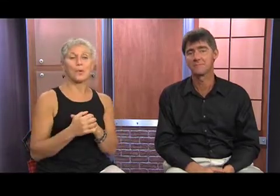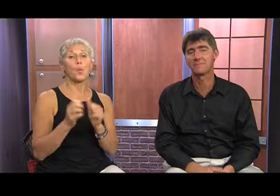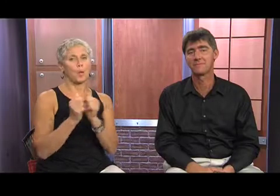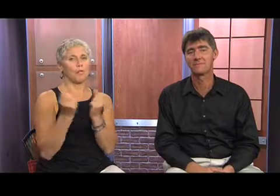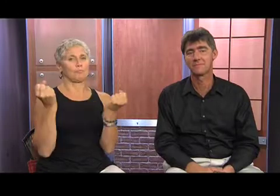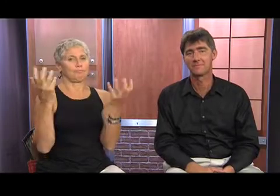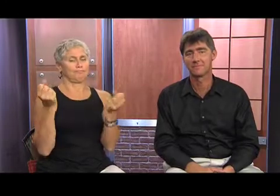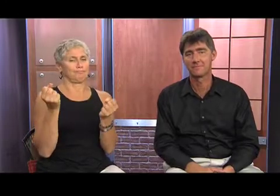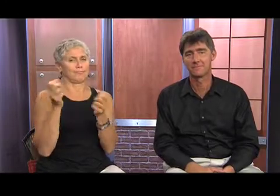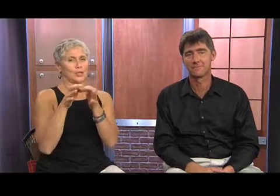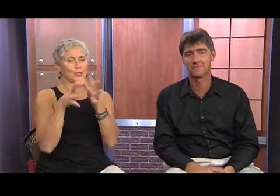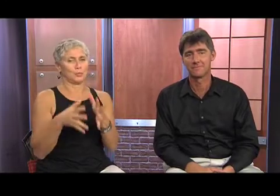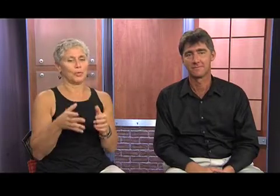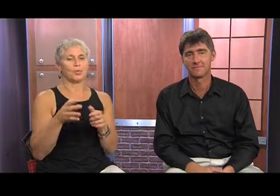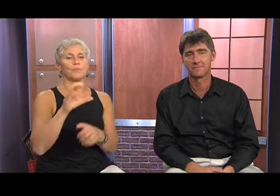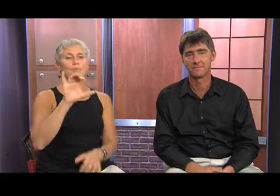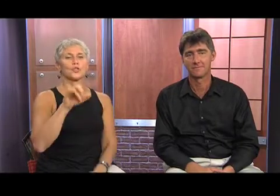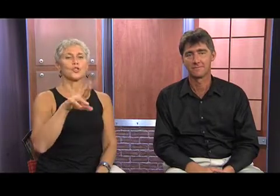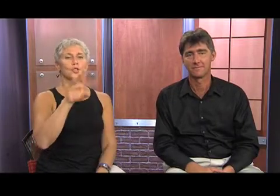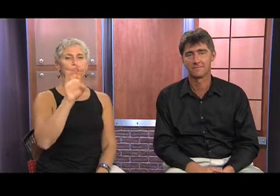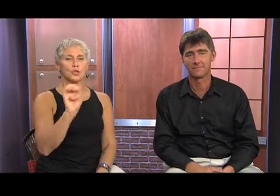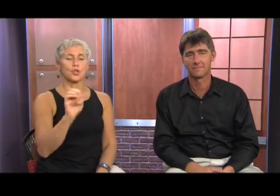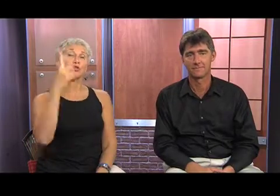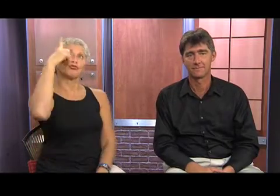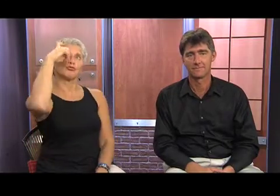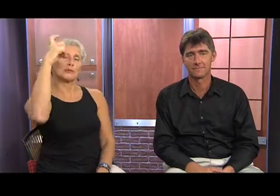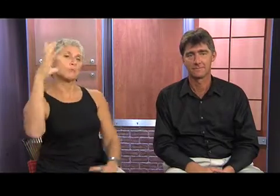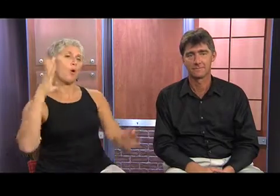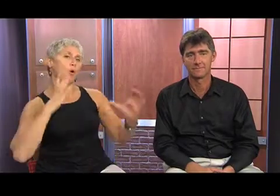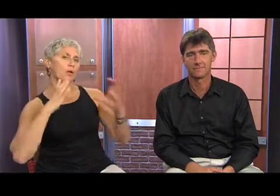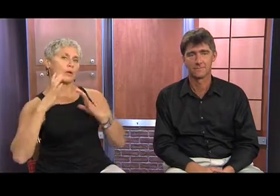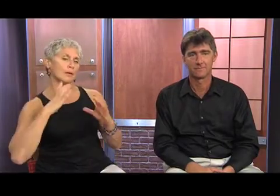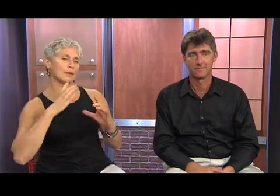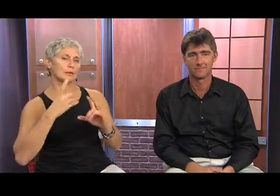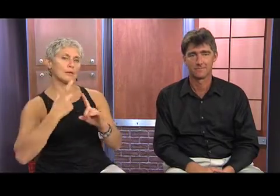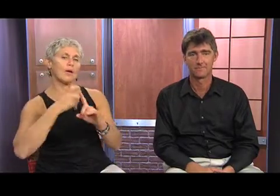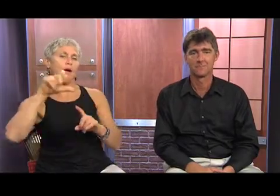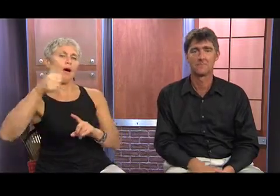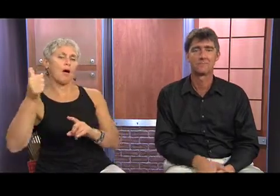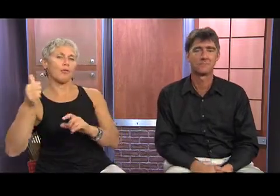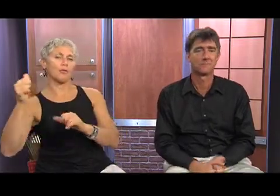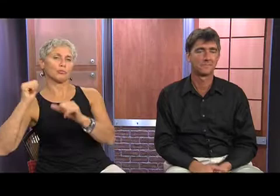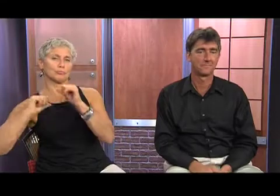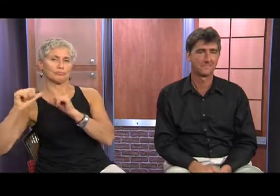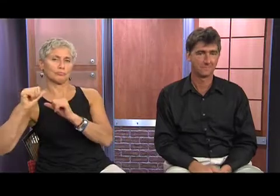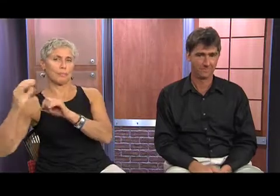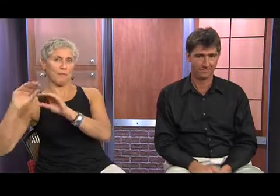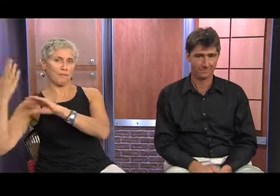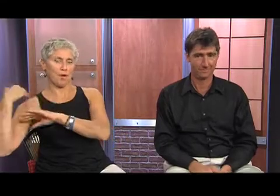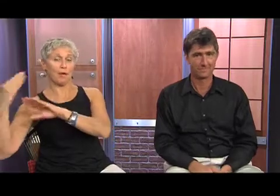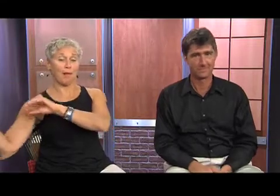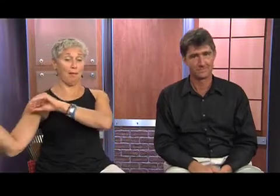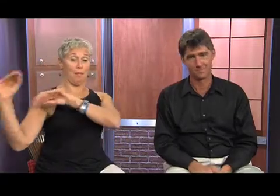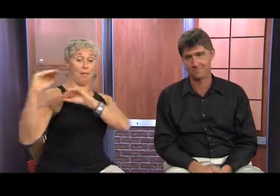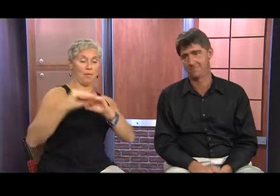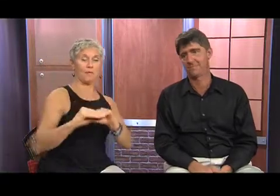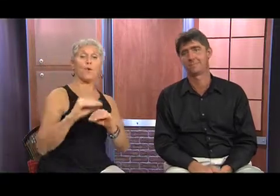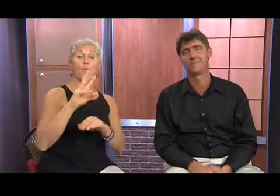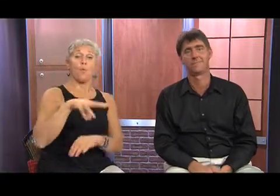interpreting is Cirque Dreams Holidays. It came from the Kennedy Center now to the Hanover Theater. The Washington Post called it dazzling,